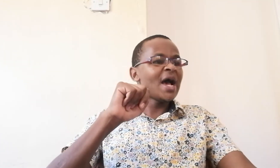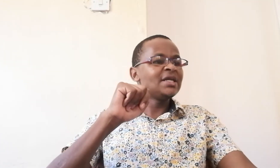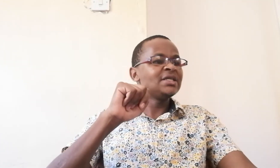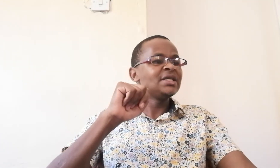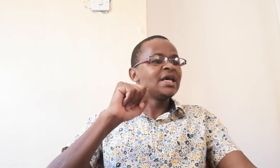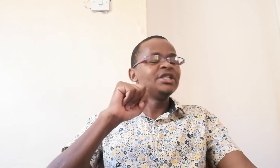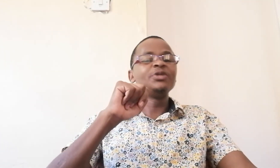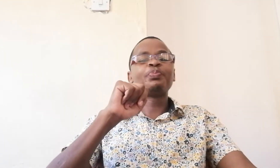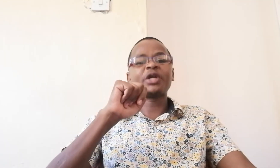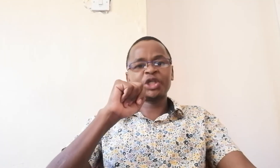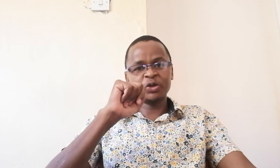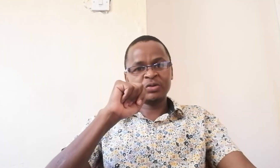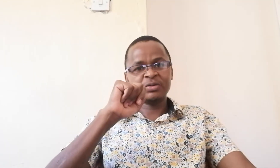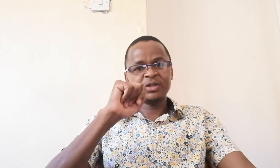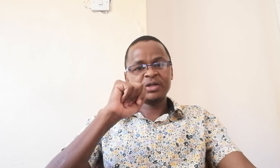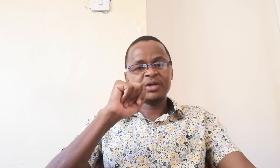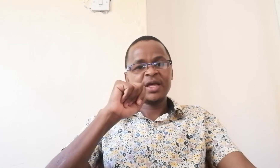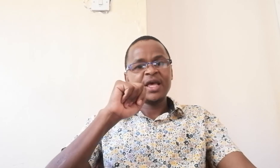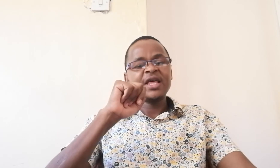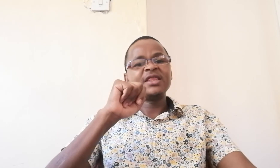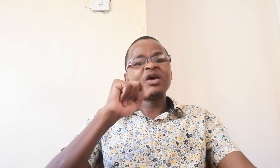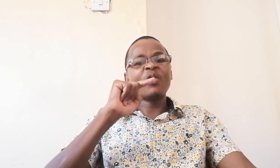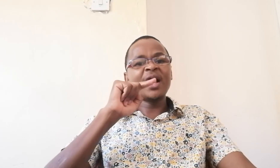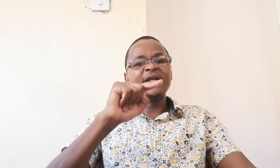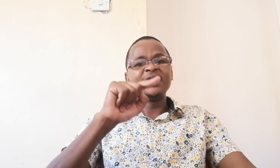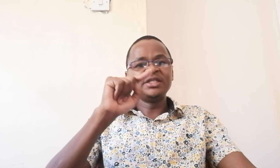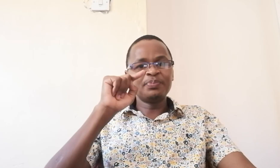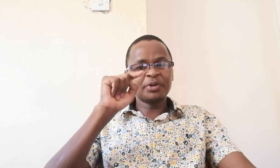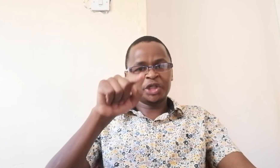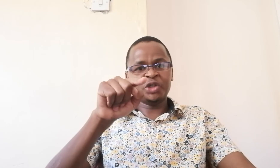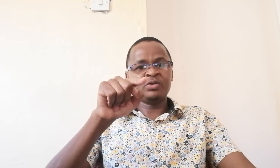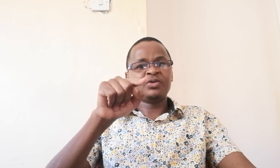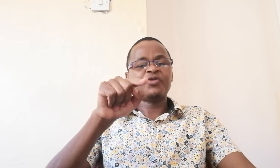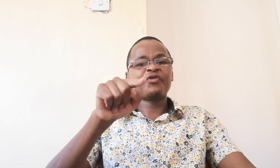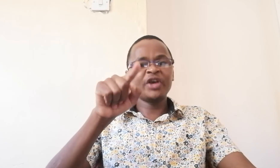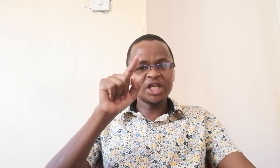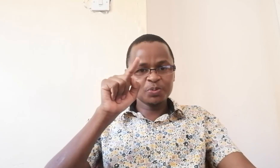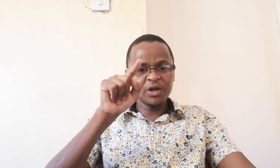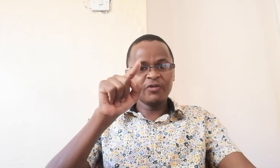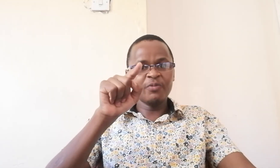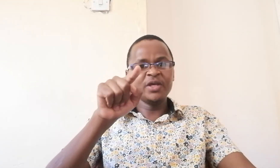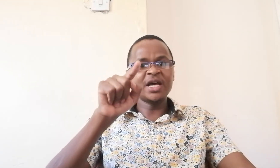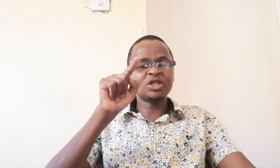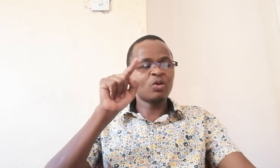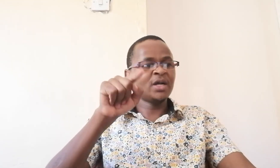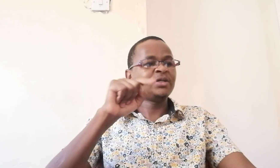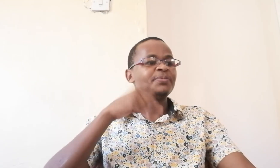word depression. The word depression. Figure spell for me that word.